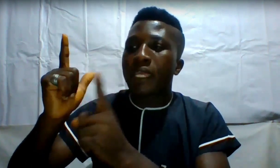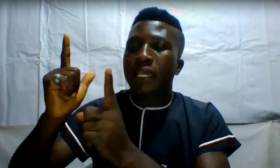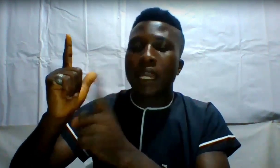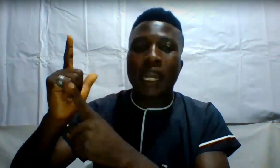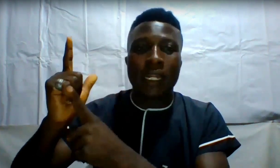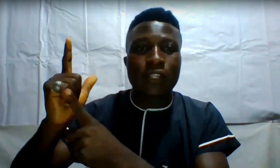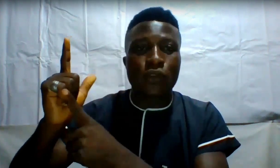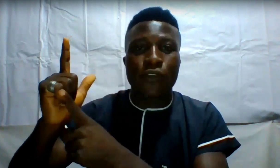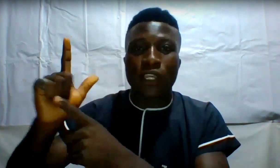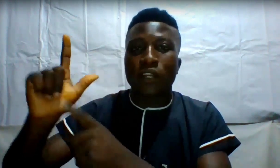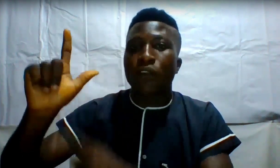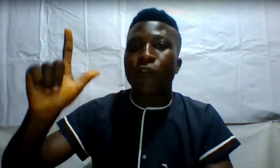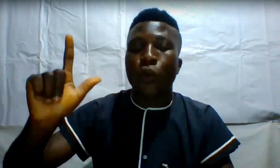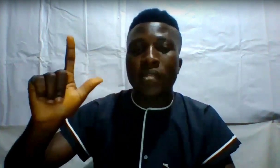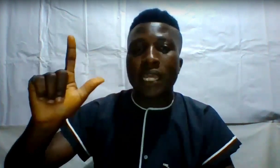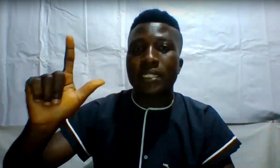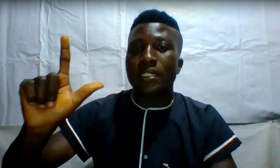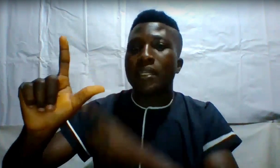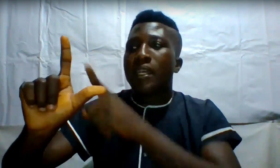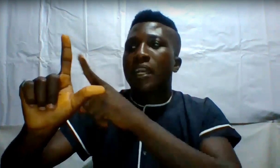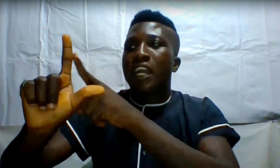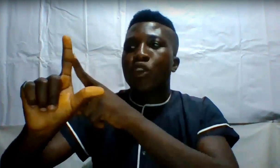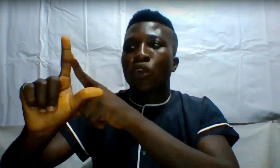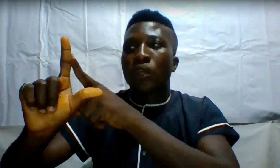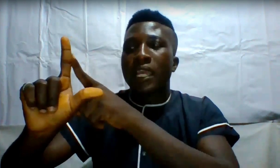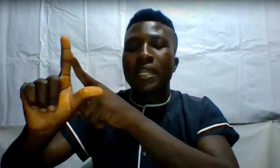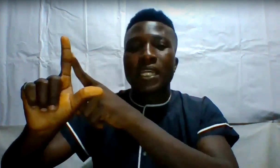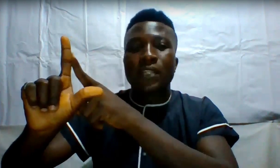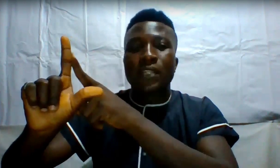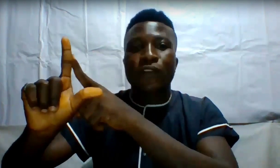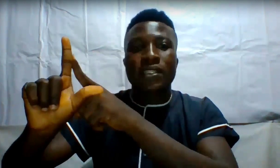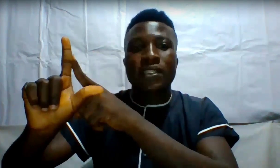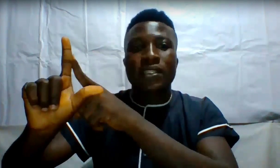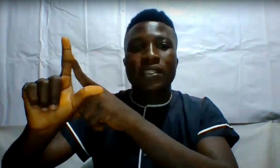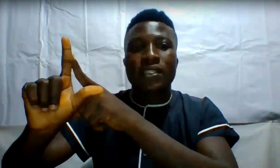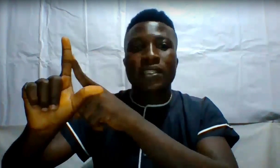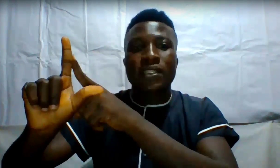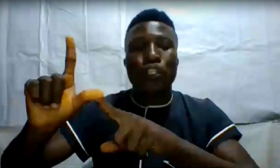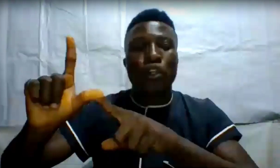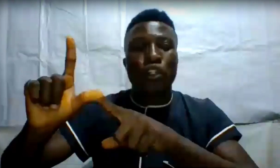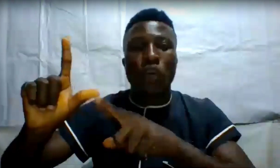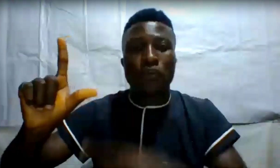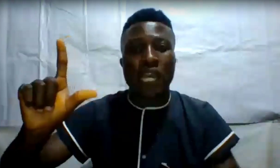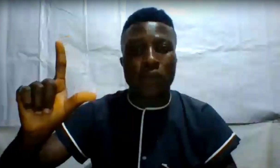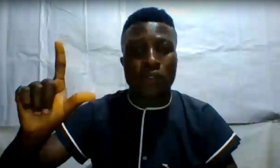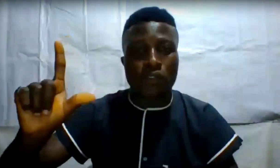finger folded, and your index finger stands up with your thumb out.